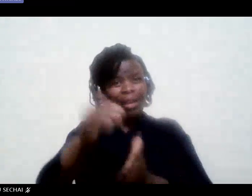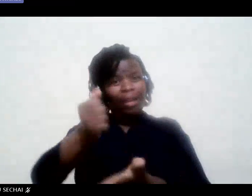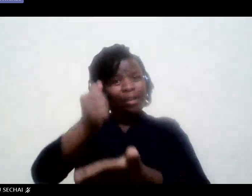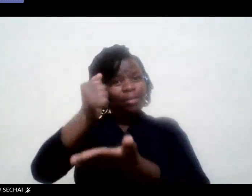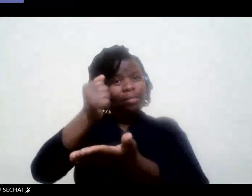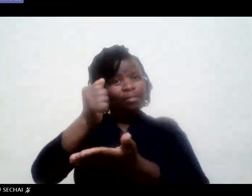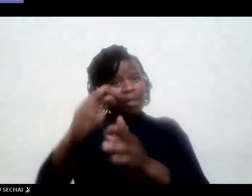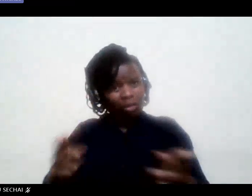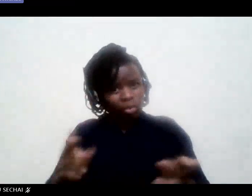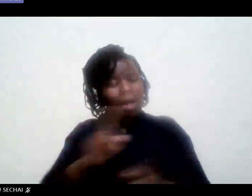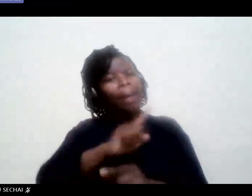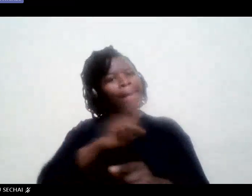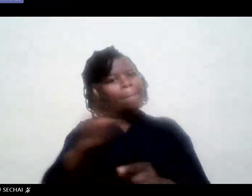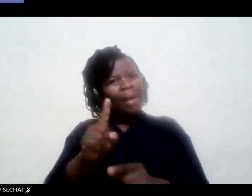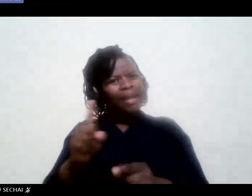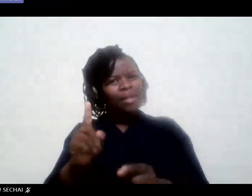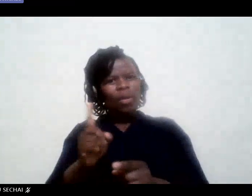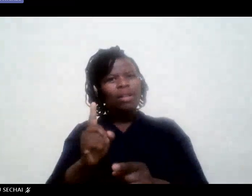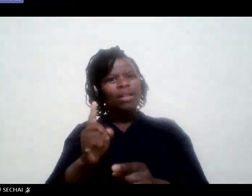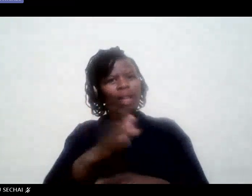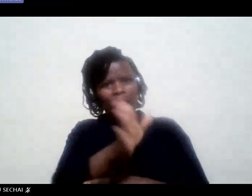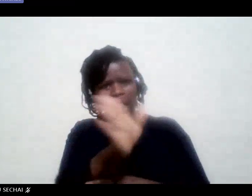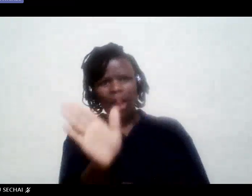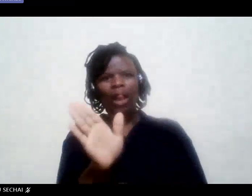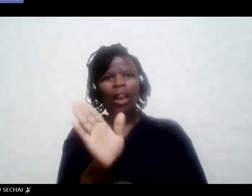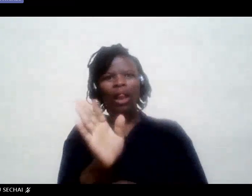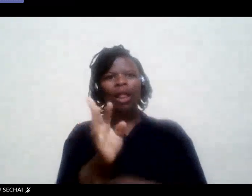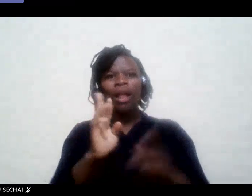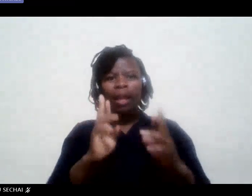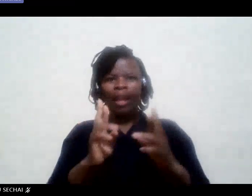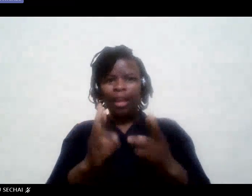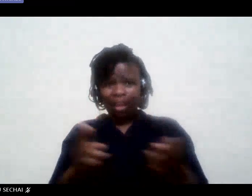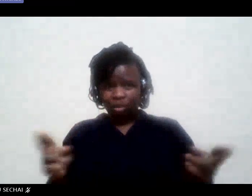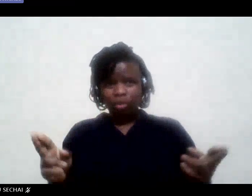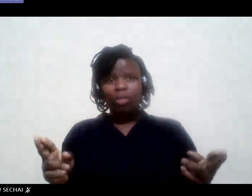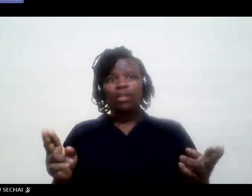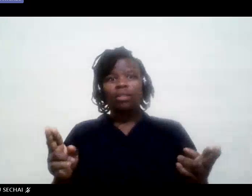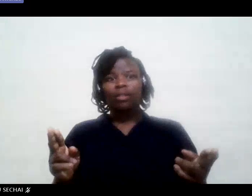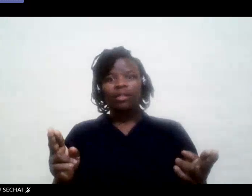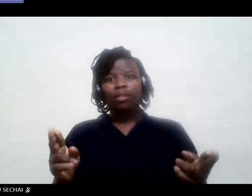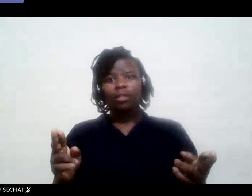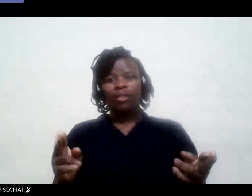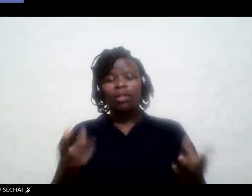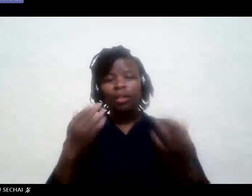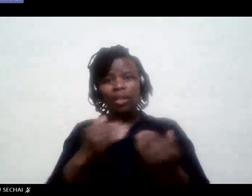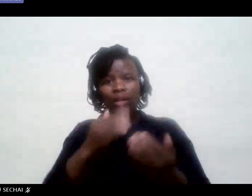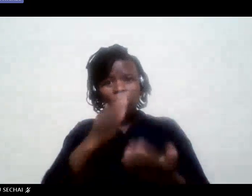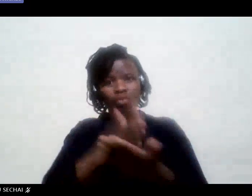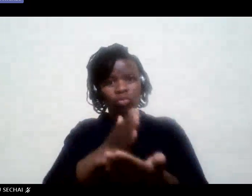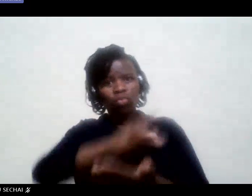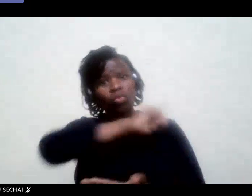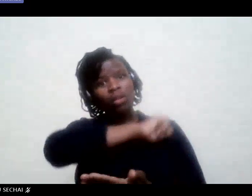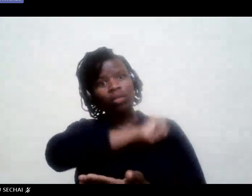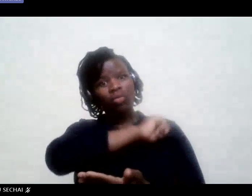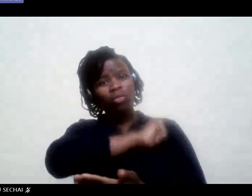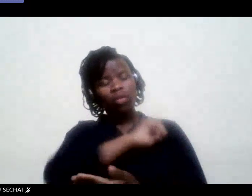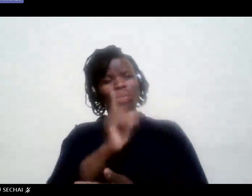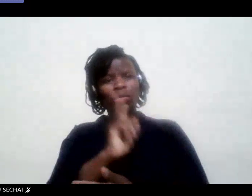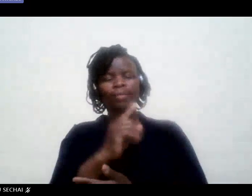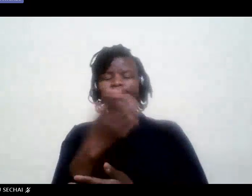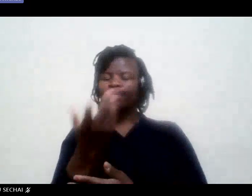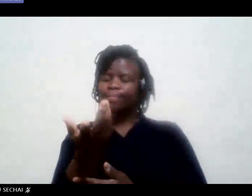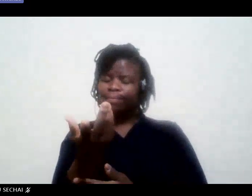misdirected resources. It's lack of misdirected resources. And that's why one of the projects I'll be